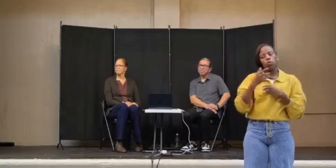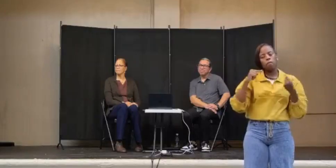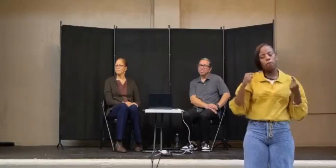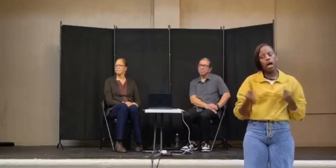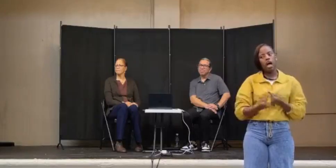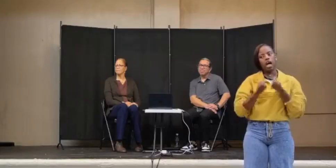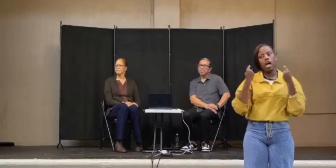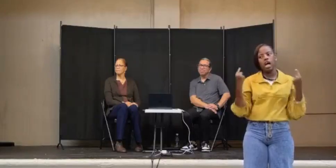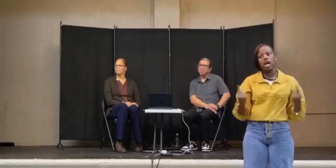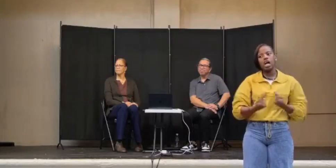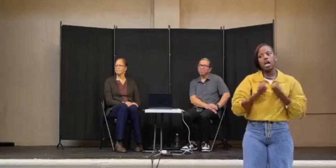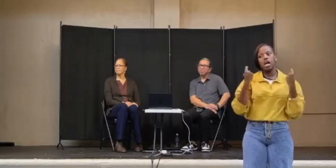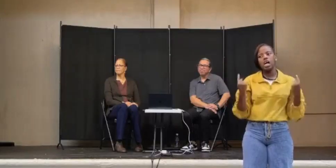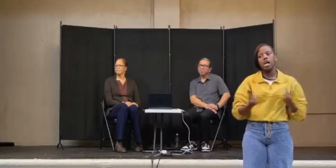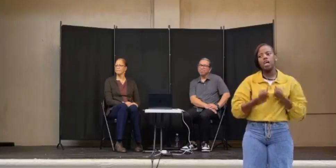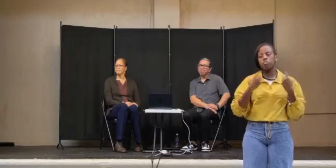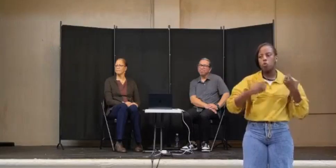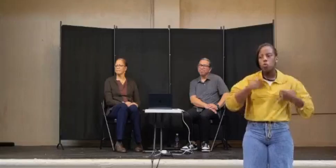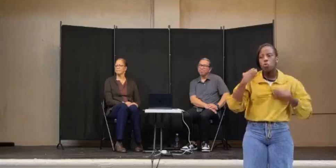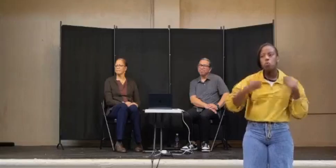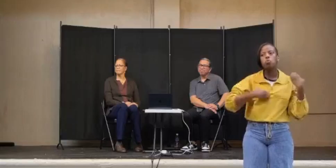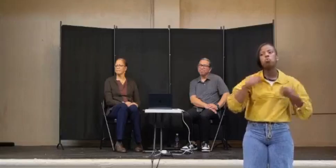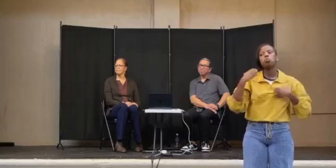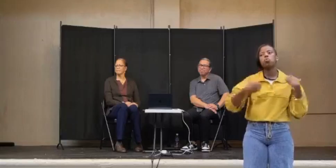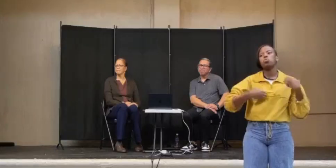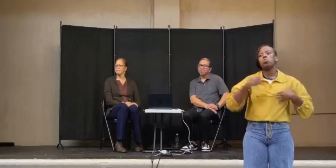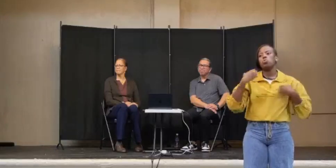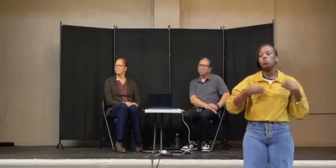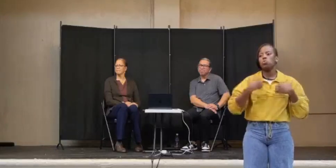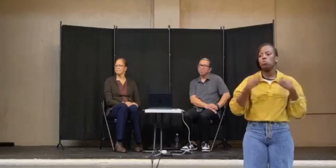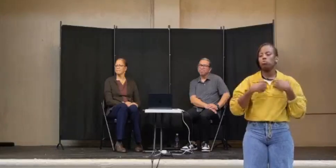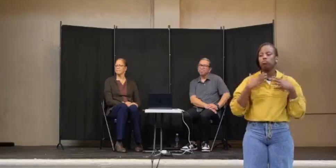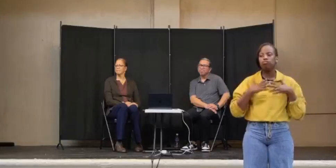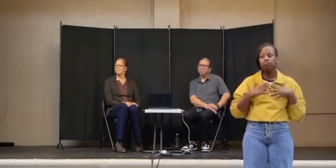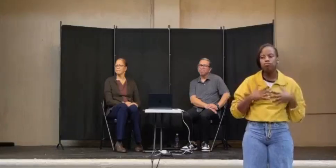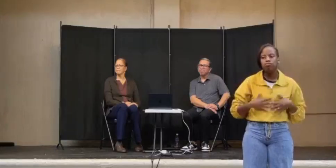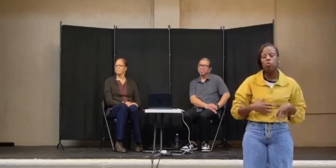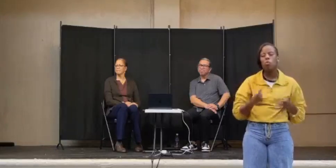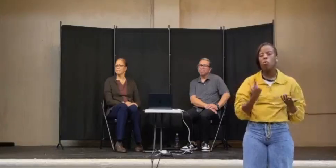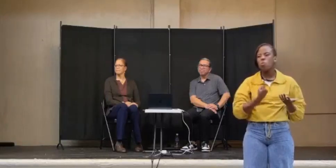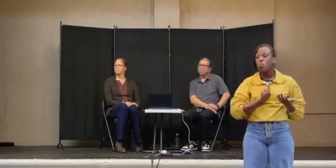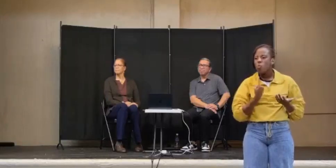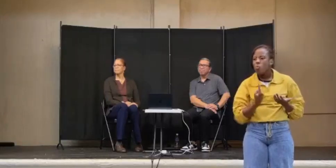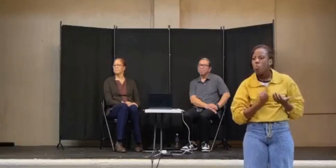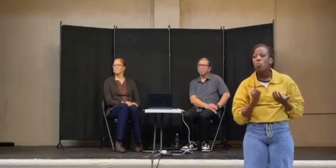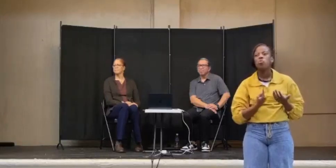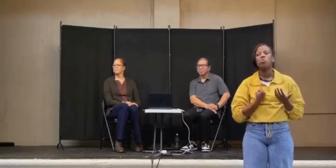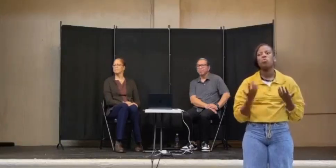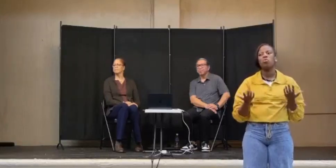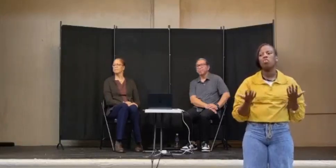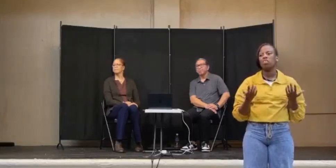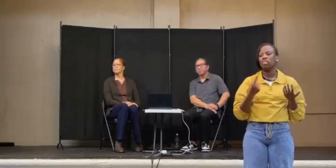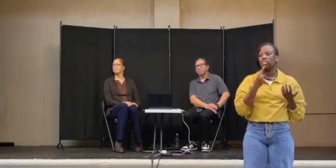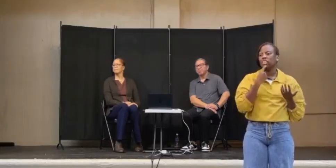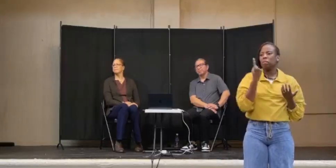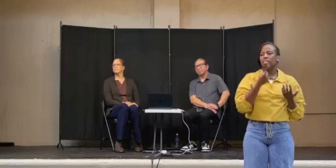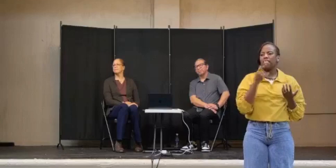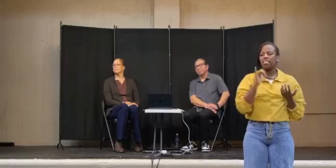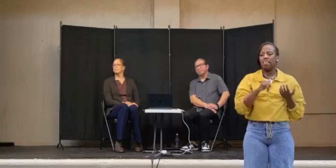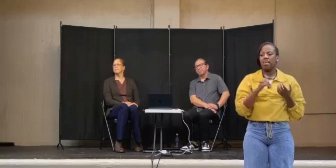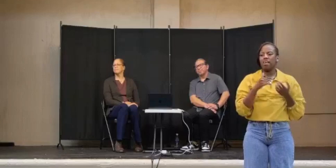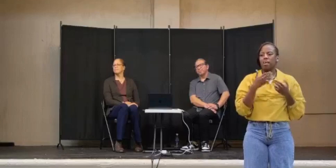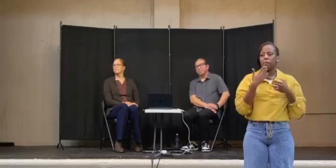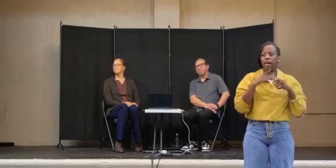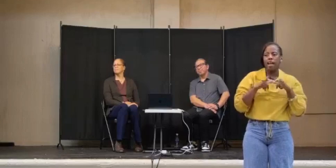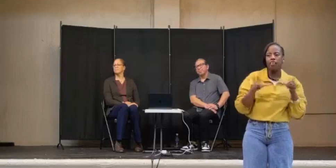what you're talking about, that I went through a lot of painful experiences, a lot of emotional experiences, a lot of depression. I felt very